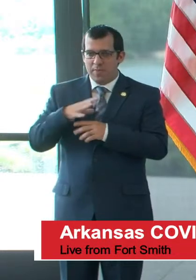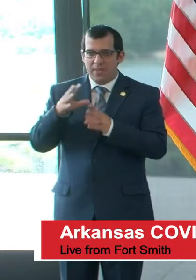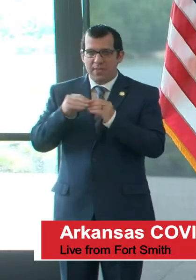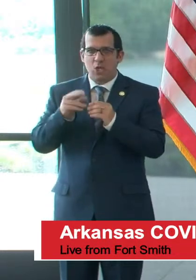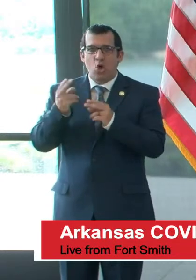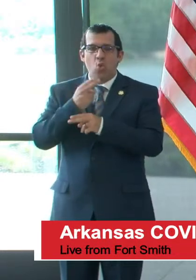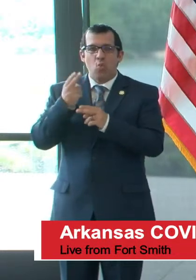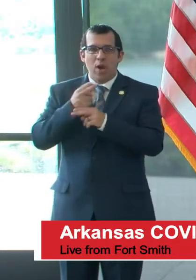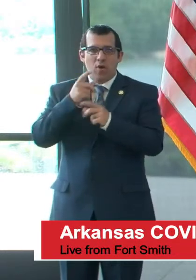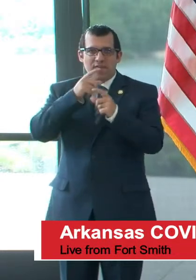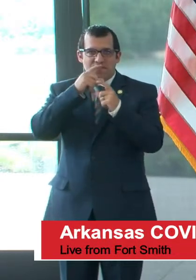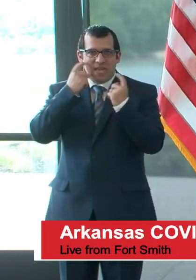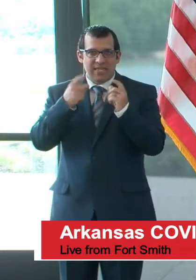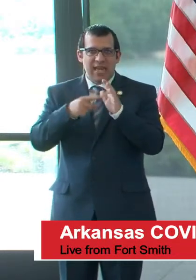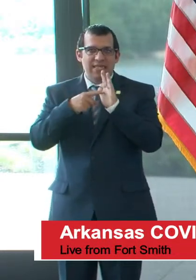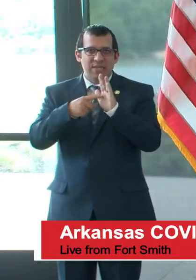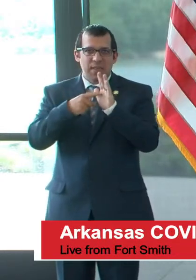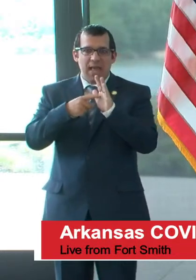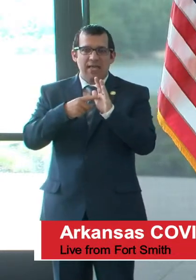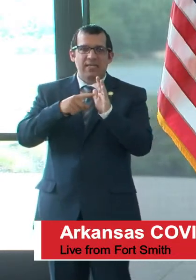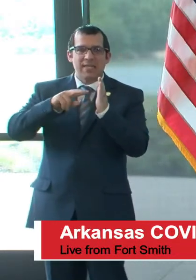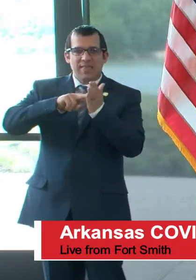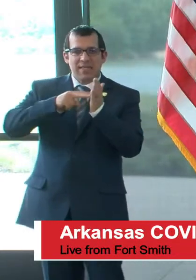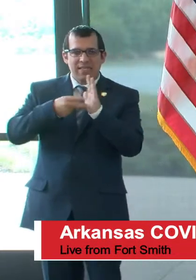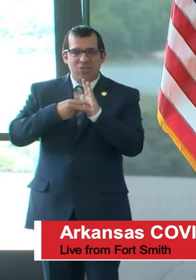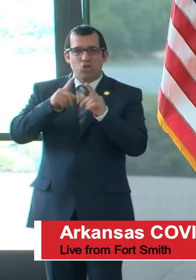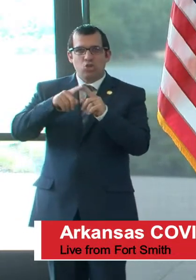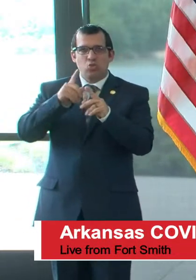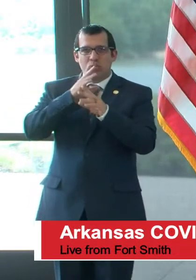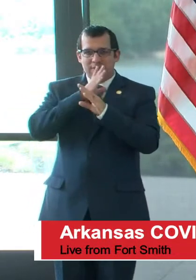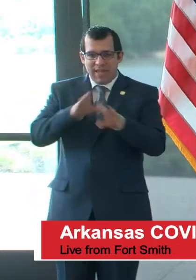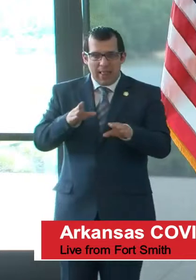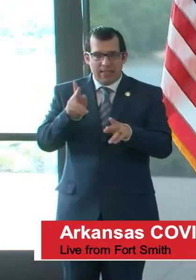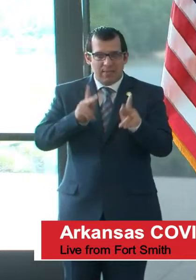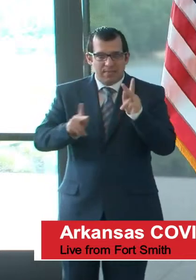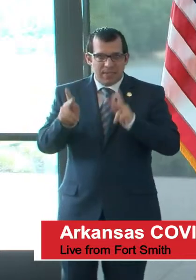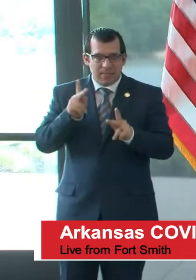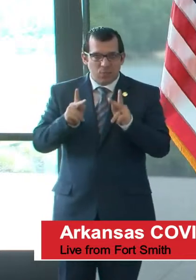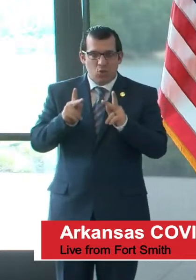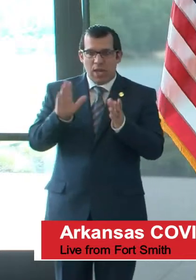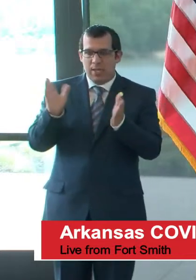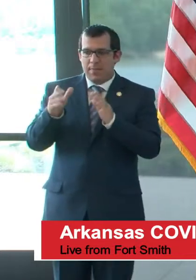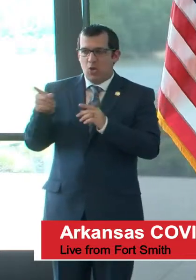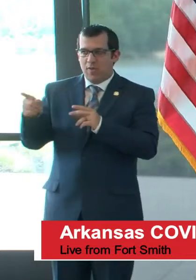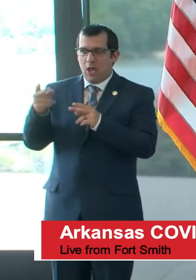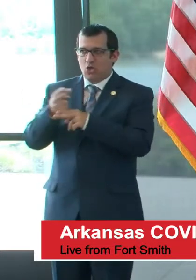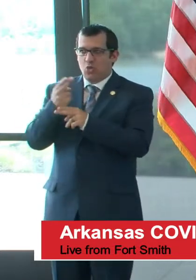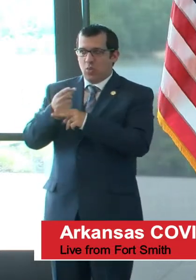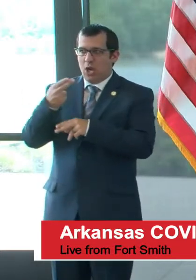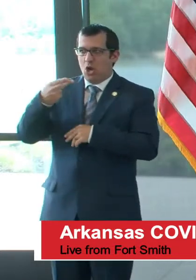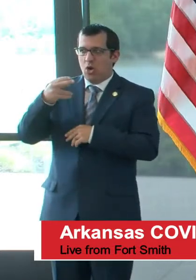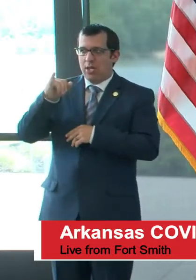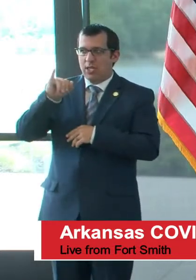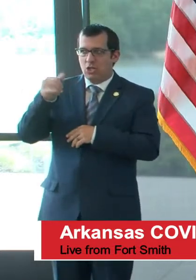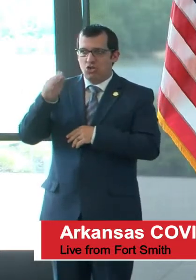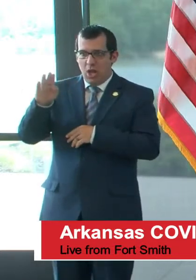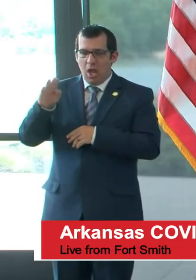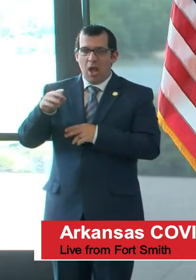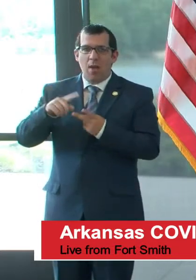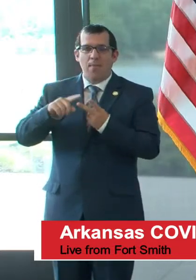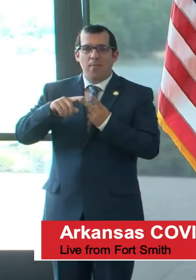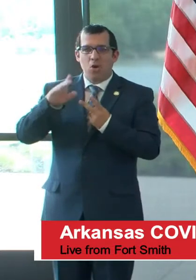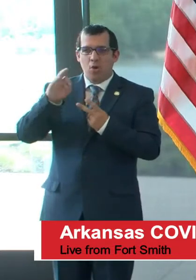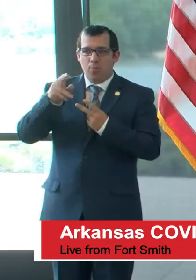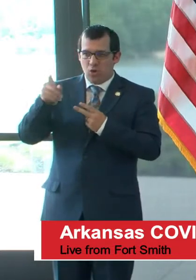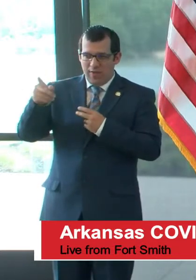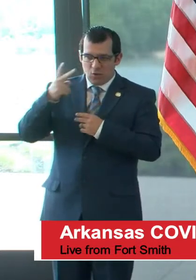wearing a face mask symbolizes the intention to silence people, and then compares that to wearing a hijab or burqa. Have you